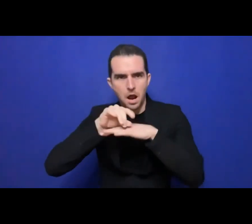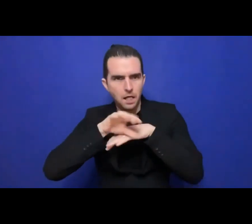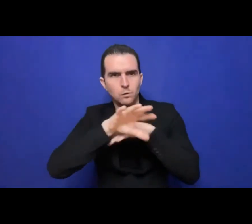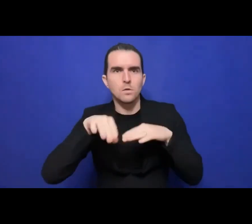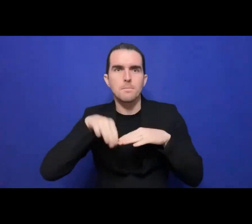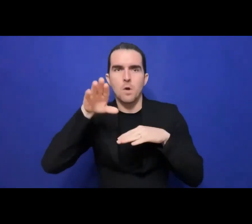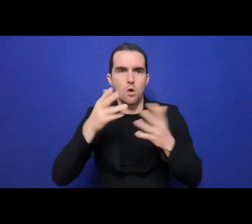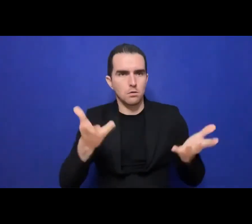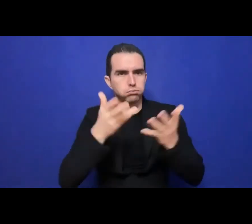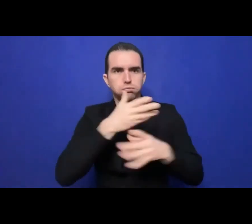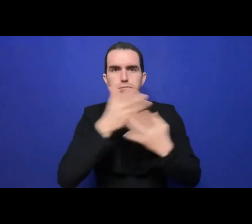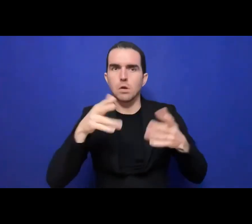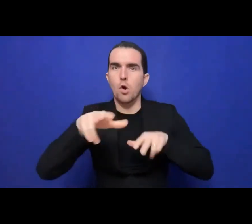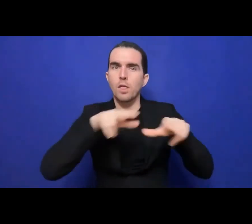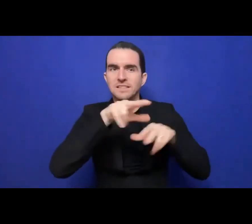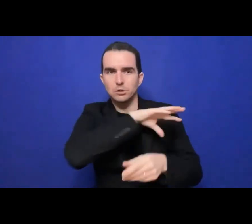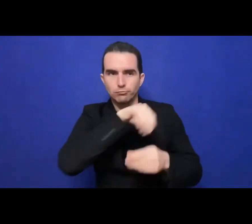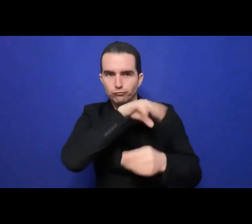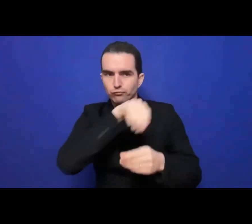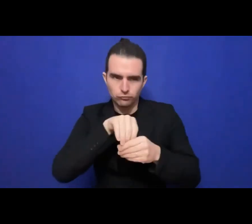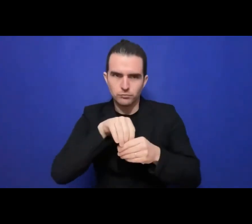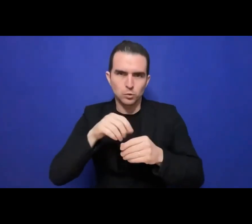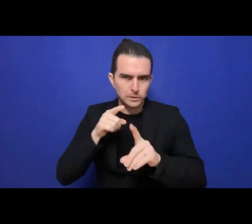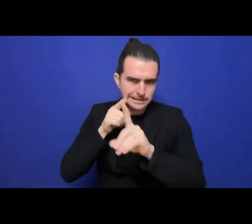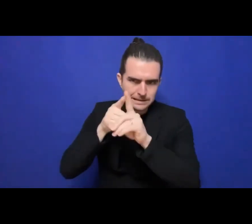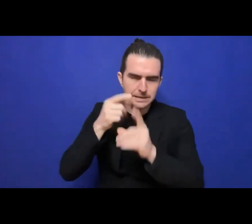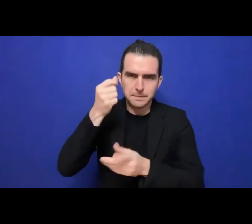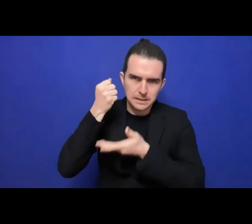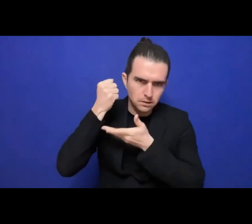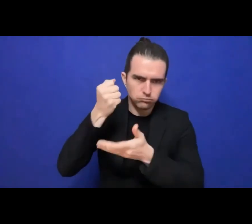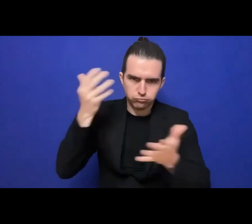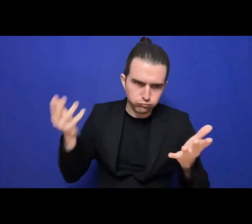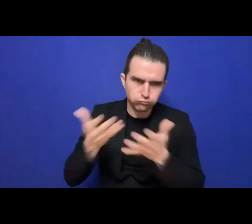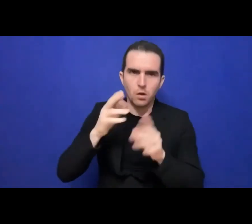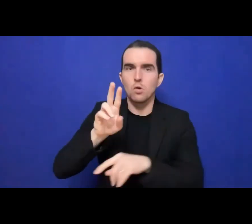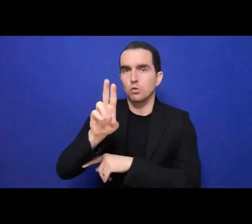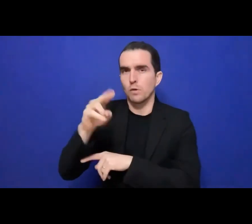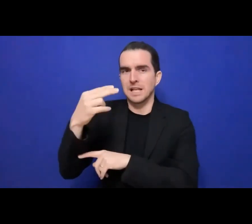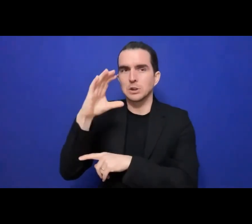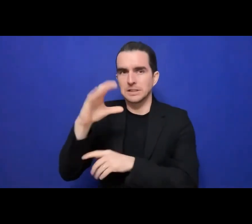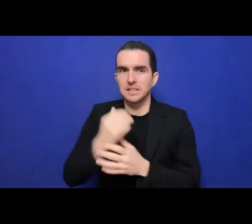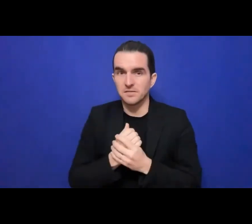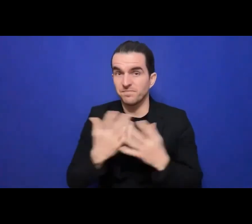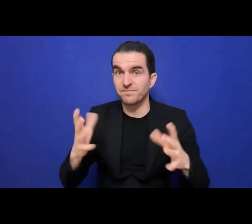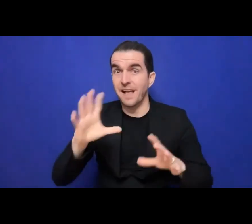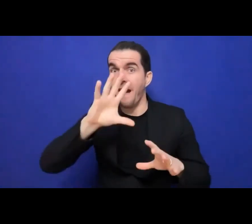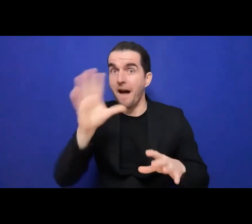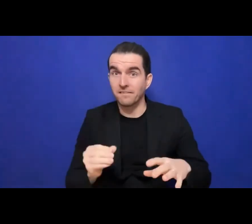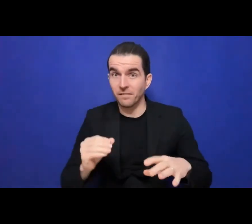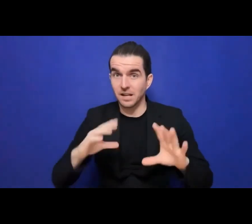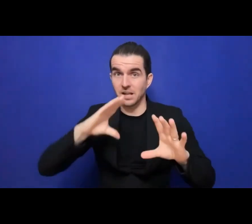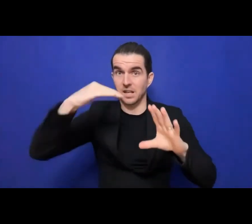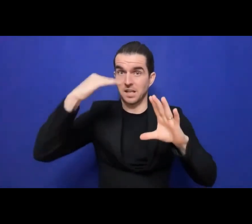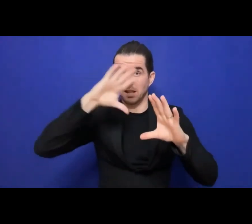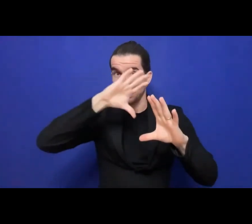advocating for financial resources, I think, is an important one. And I think that civil society actually has a really important role in advocating to